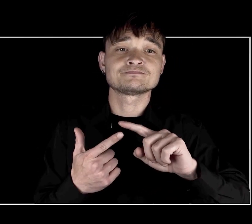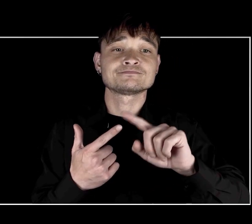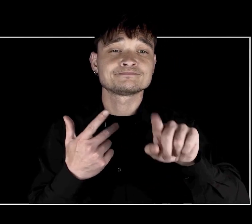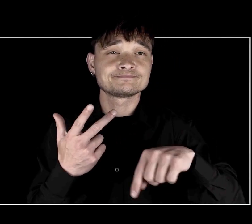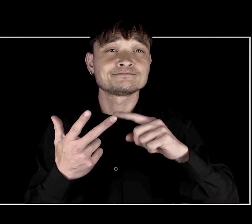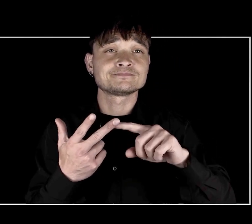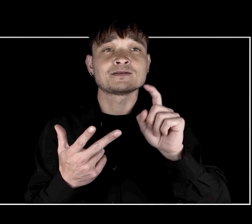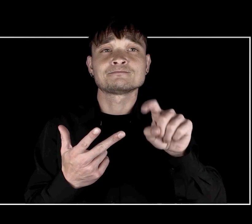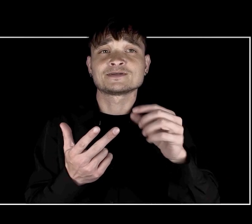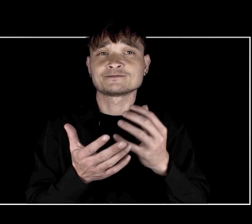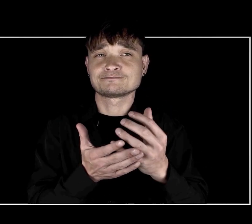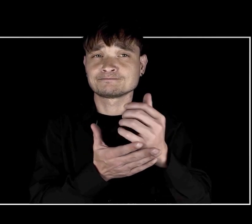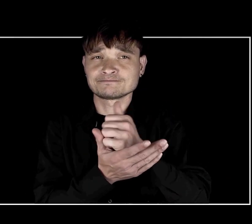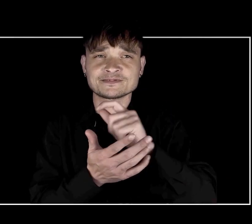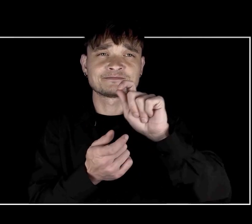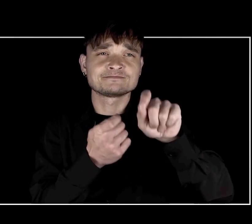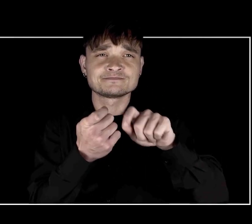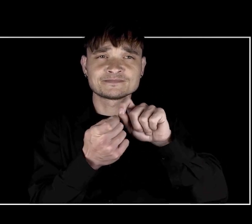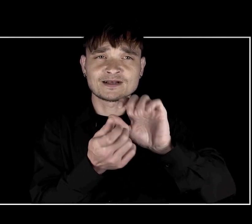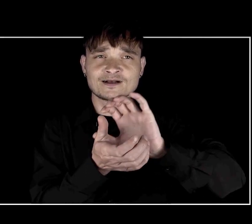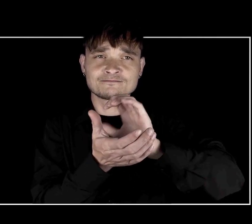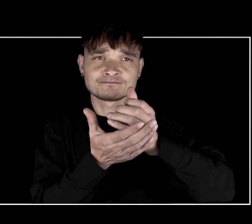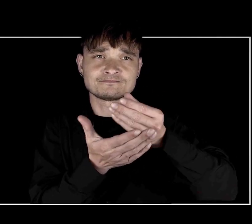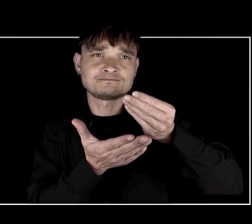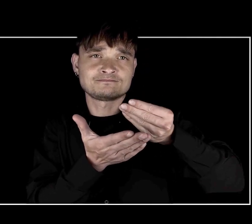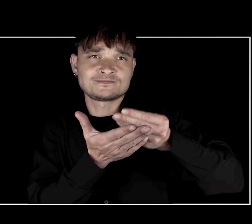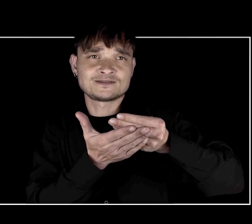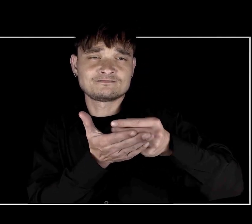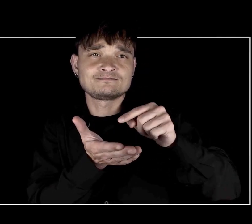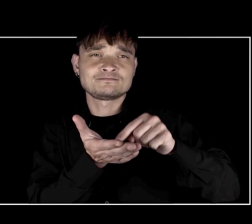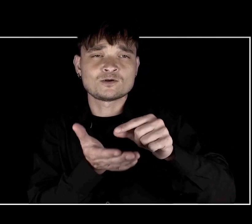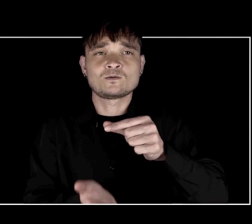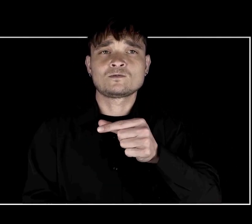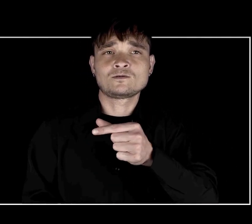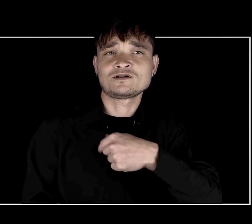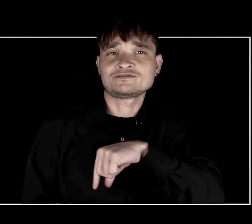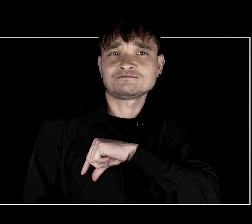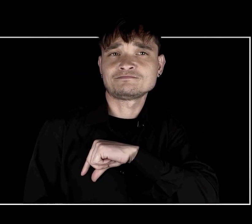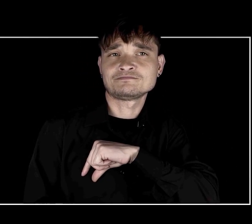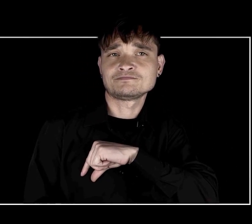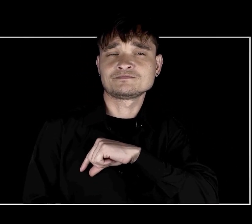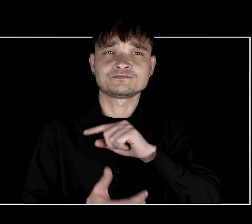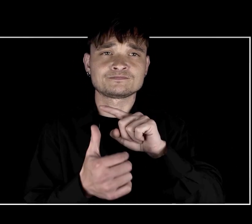And third, you need to have earned a minimum amount of wages in Vermont.